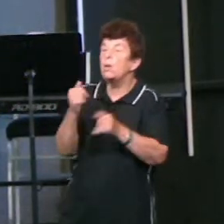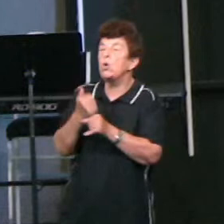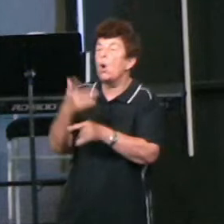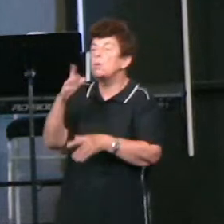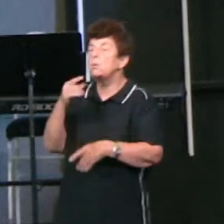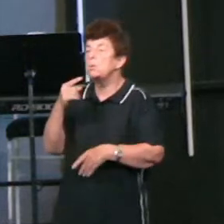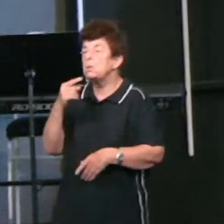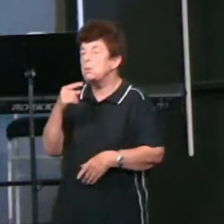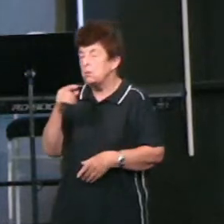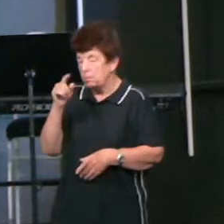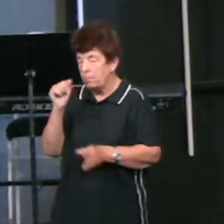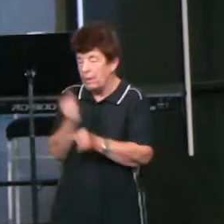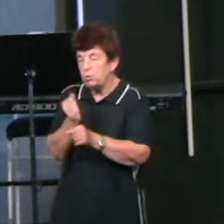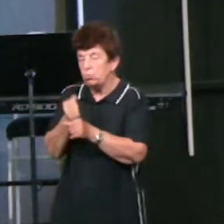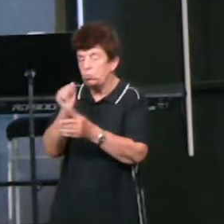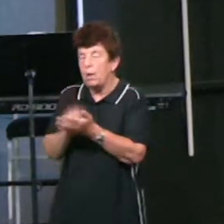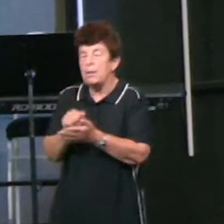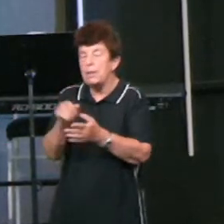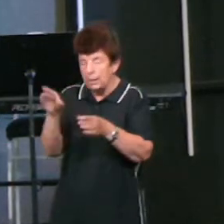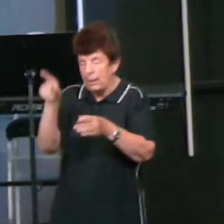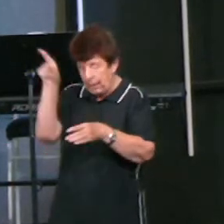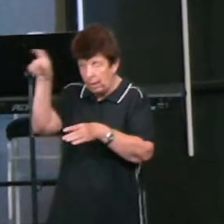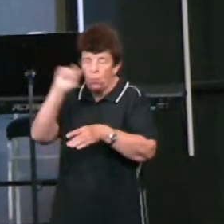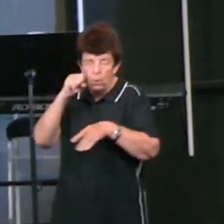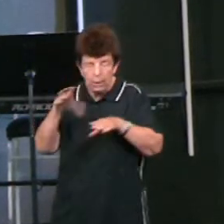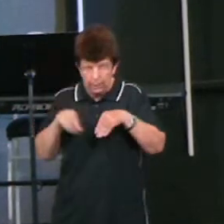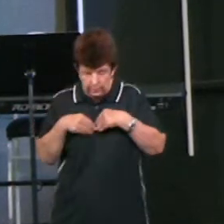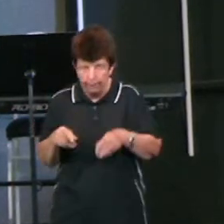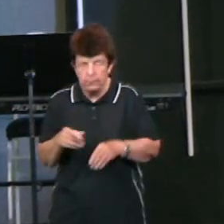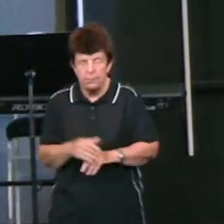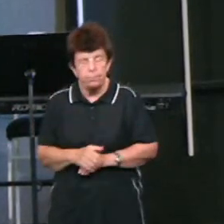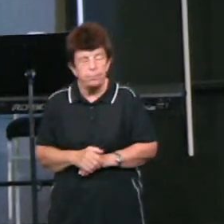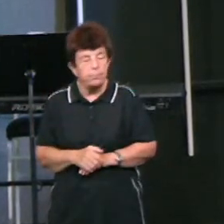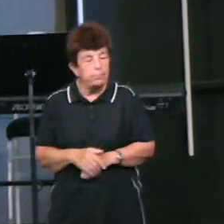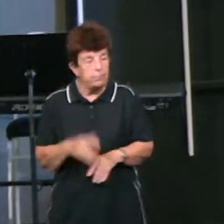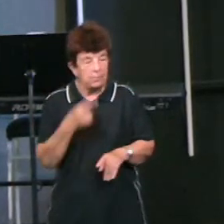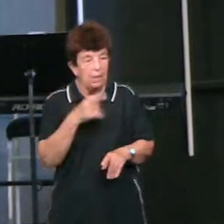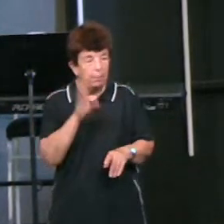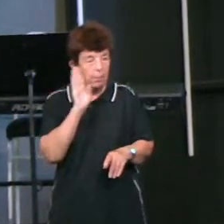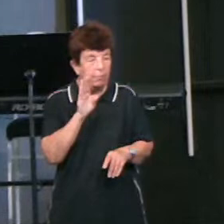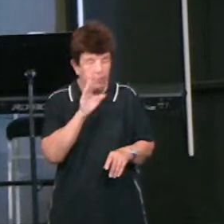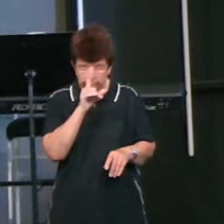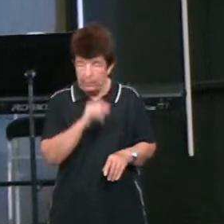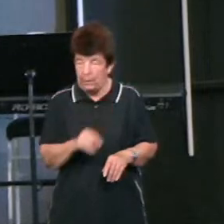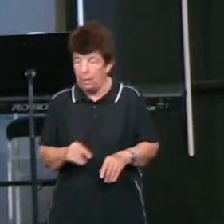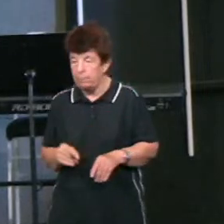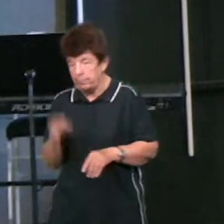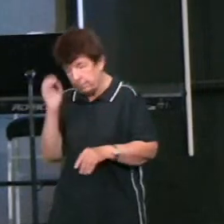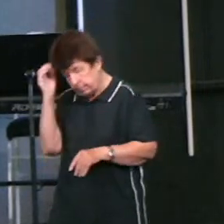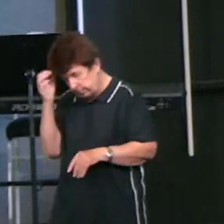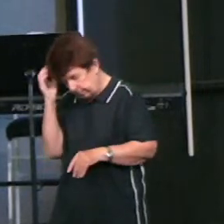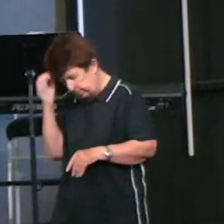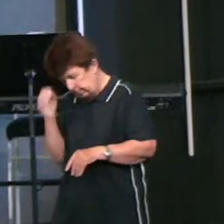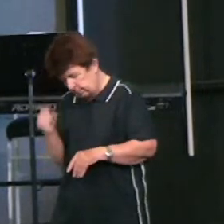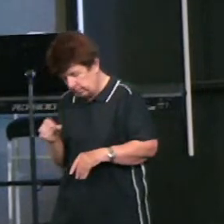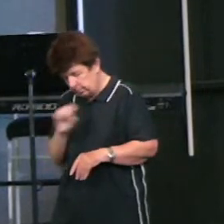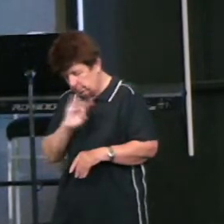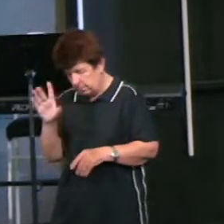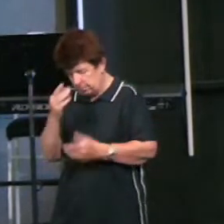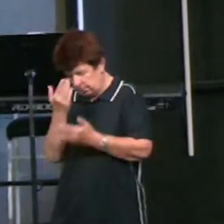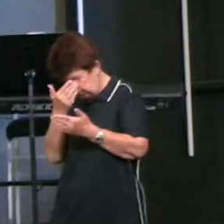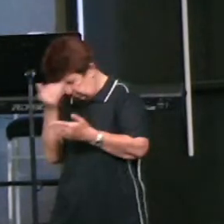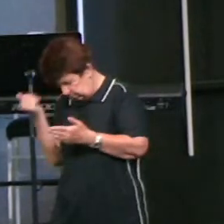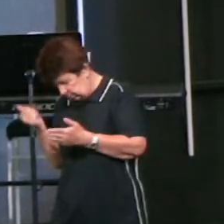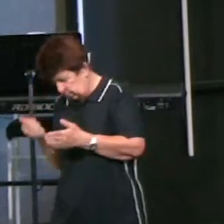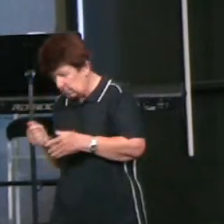right is acceptable to him. I said before that we can fall into the thinking that Christ is for Christians, and